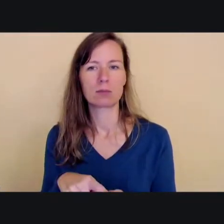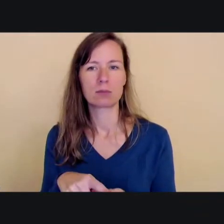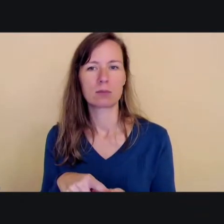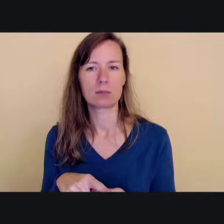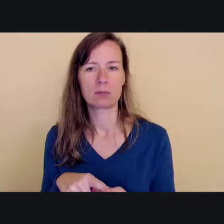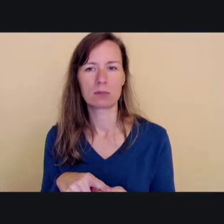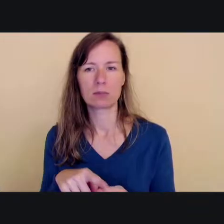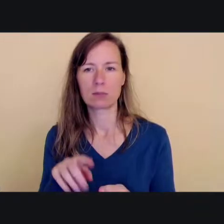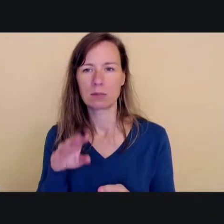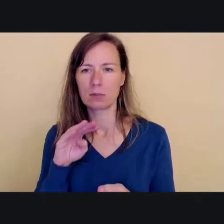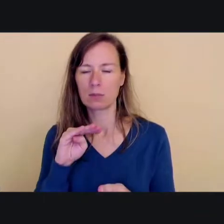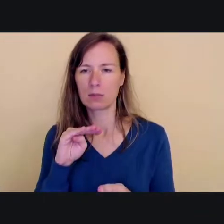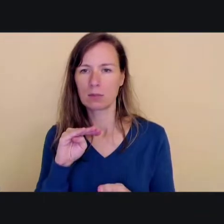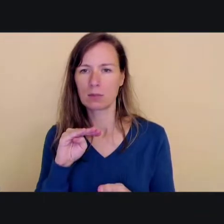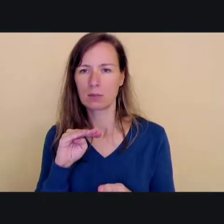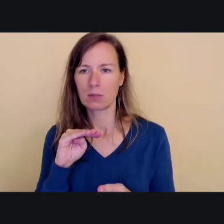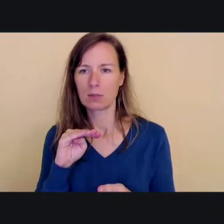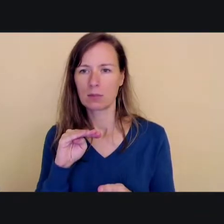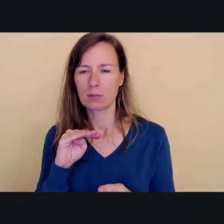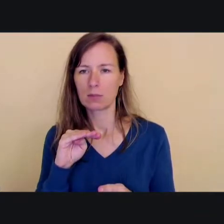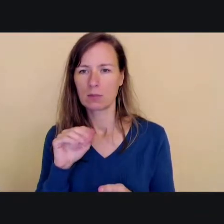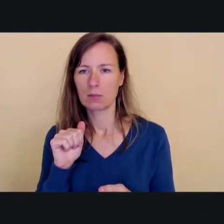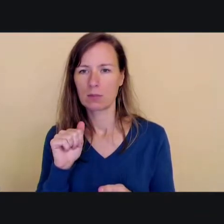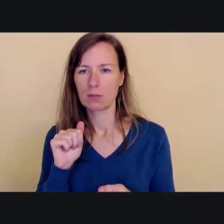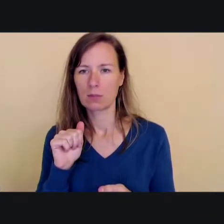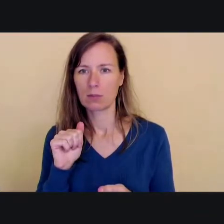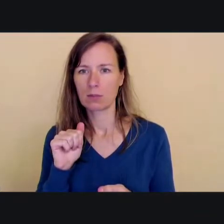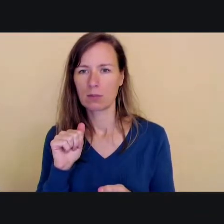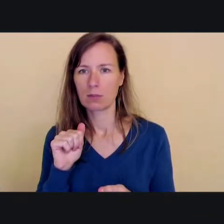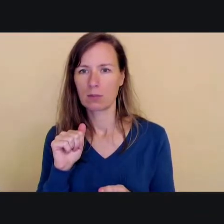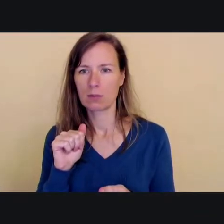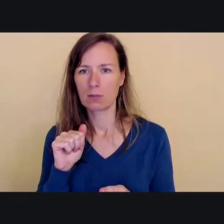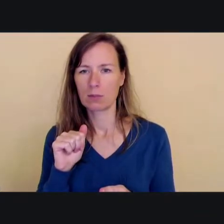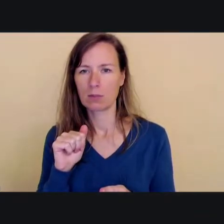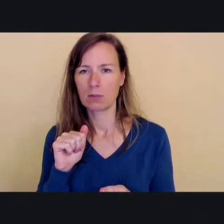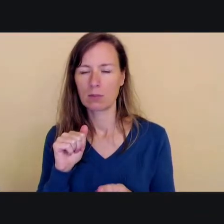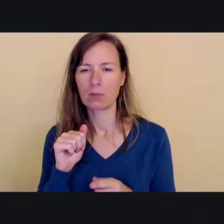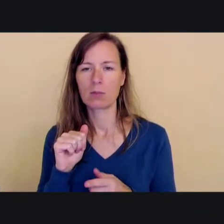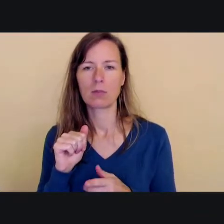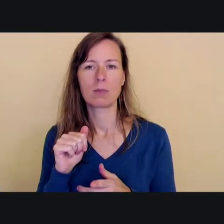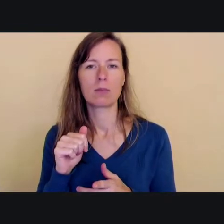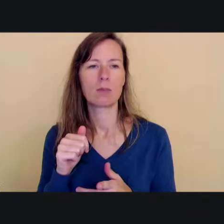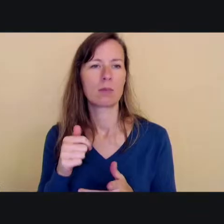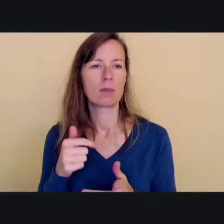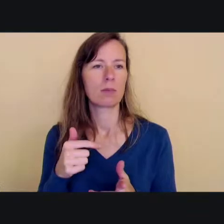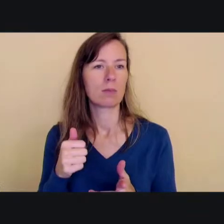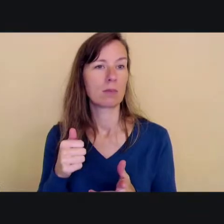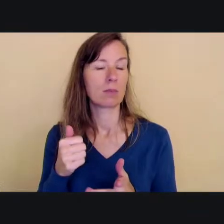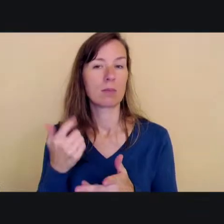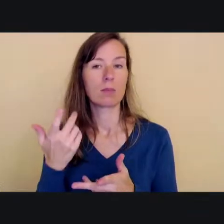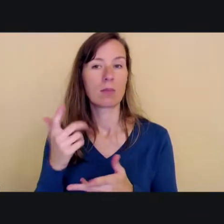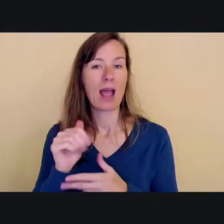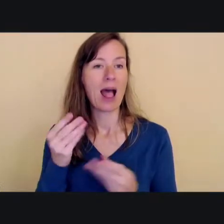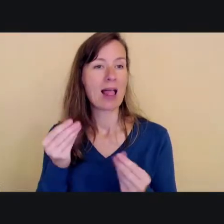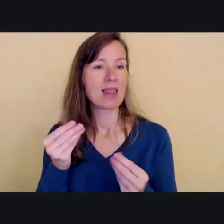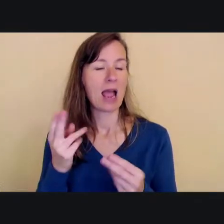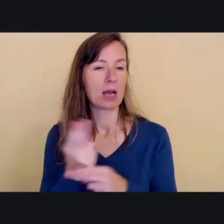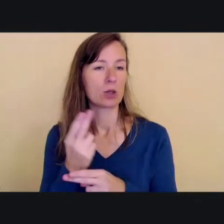advancements since then, a lot about land use authority and zoning when it comes to municipalities,